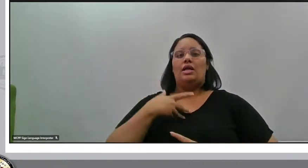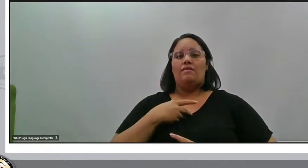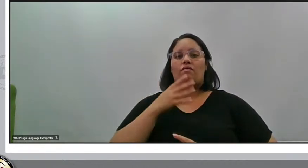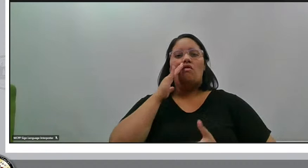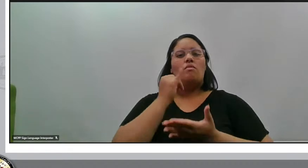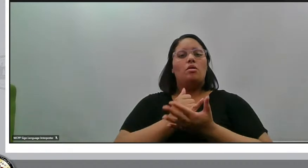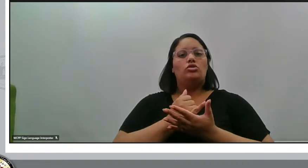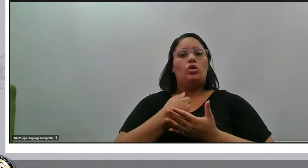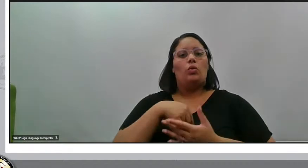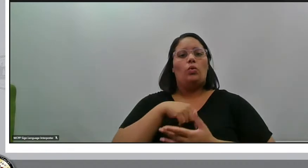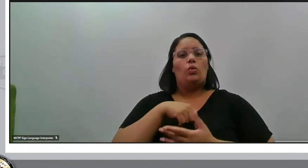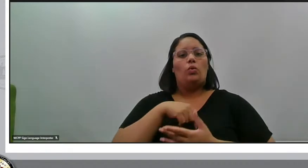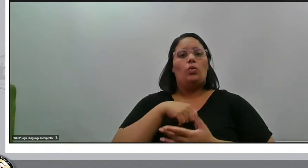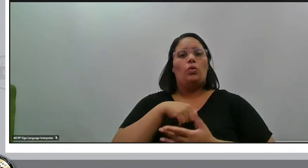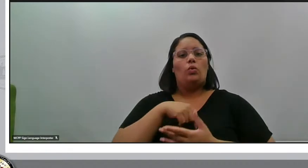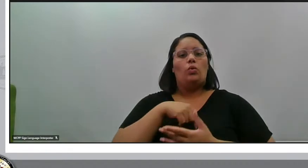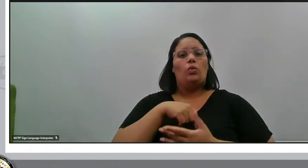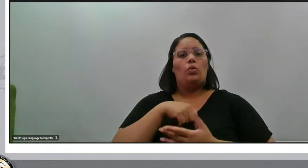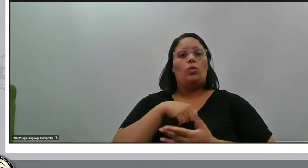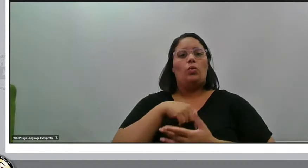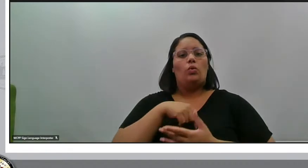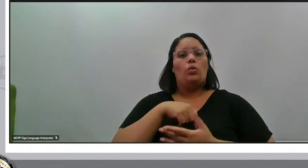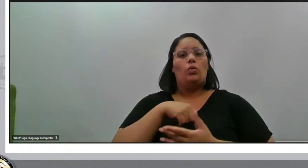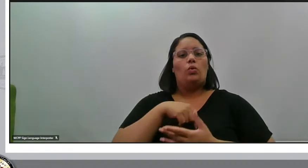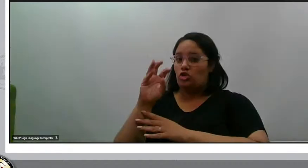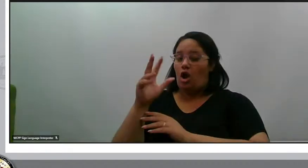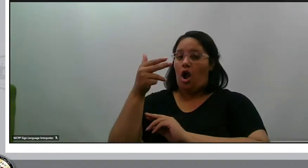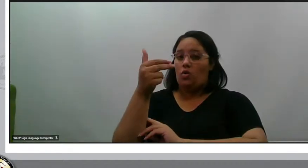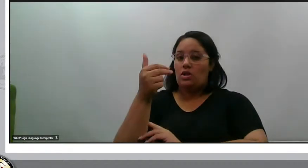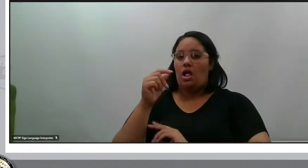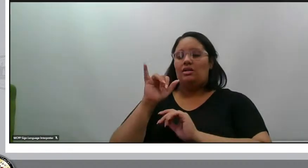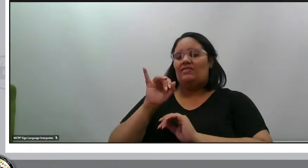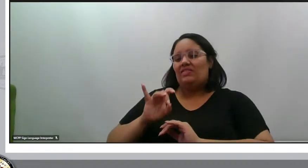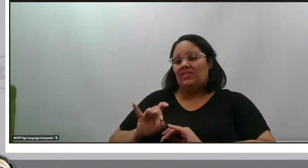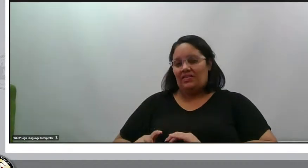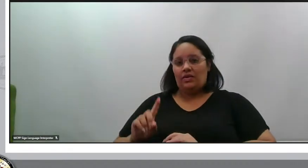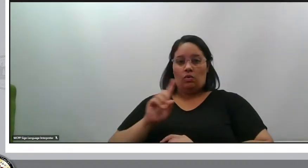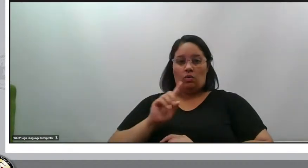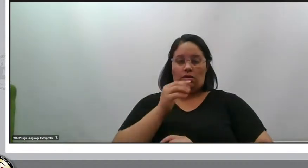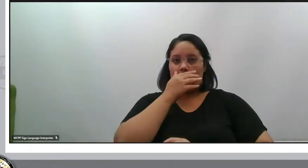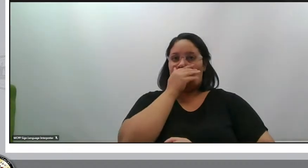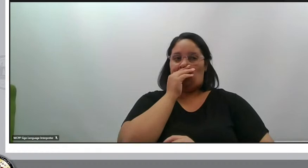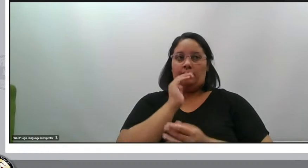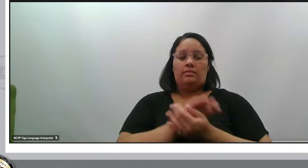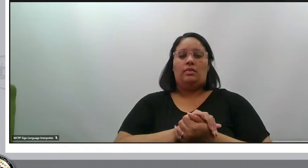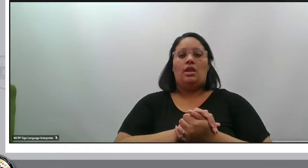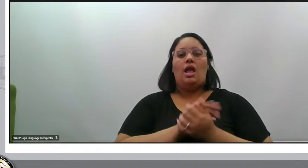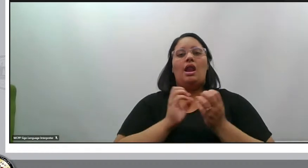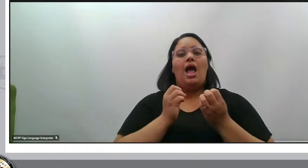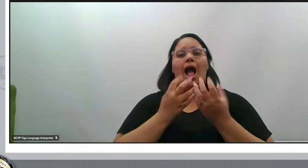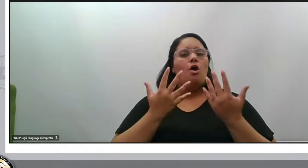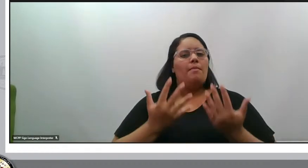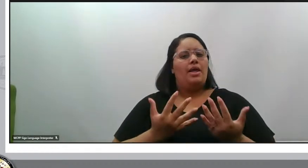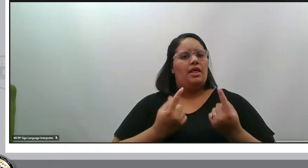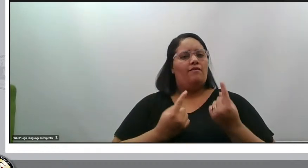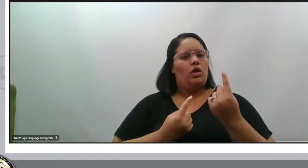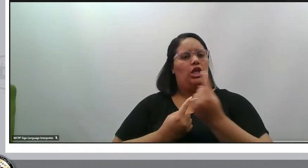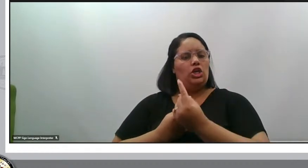confirmation, is it 3-star, 4-star hotels? What type of stars are they? And how much for each